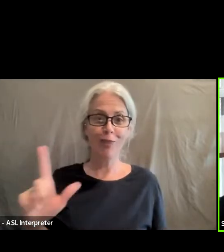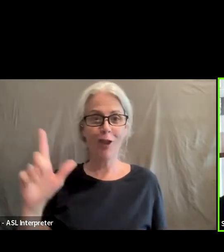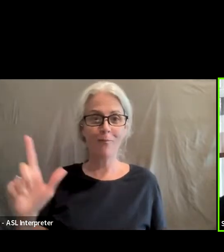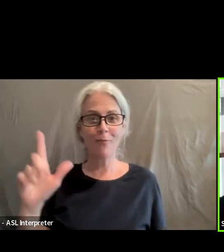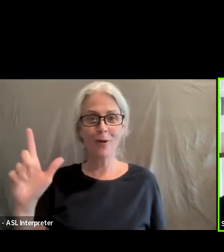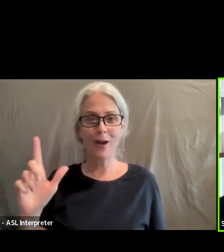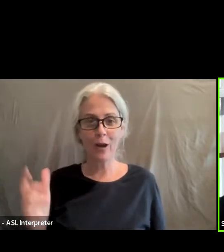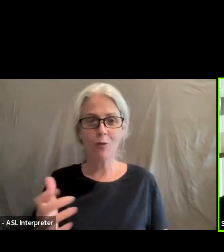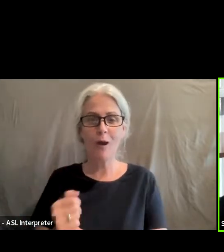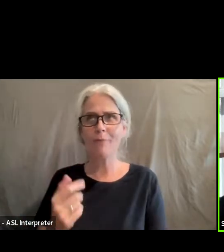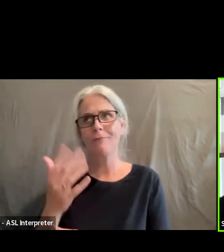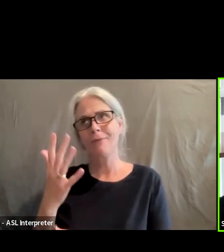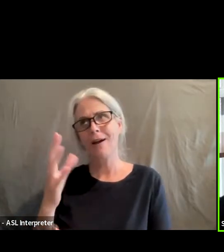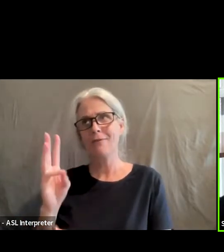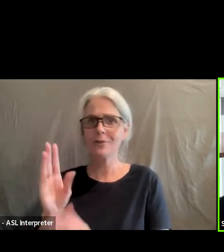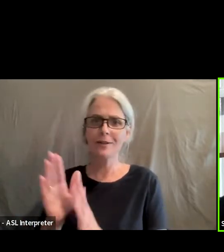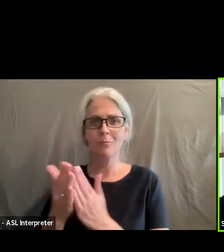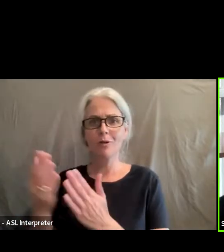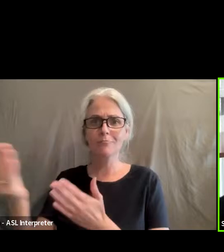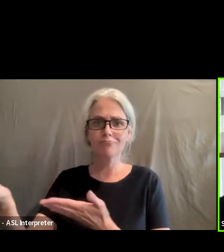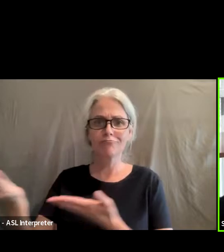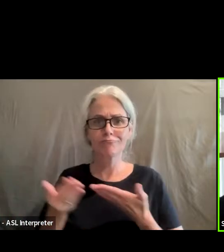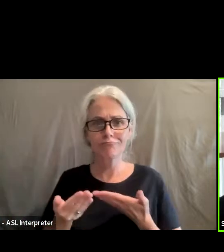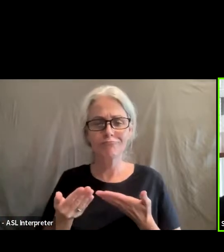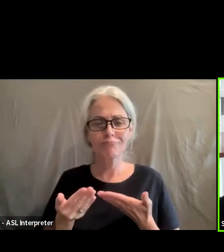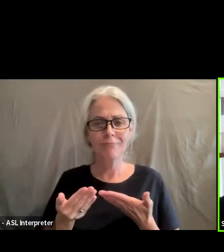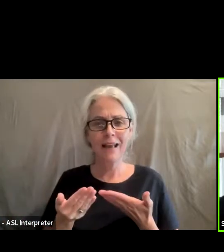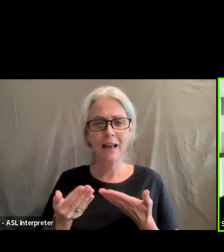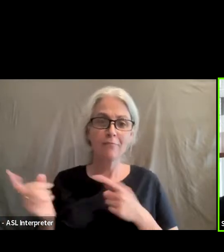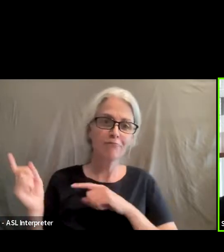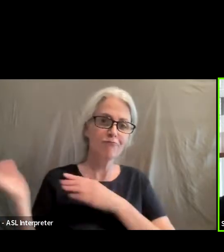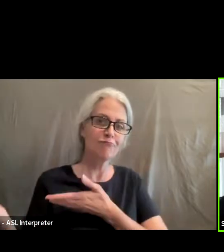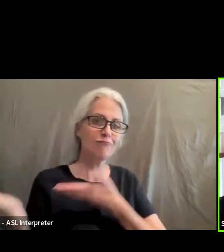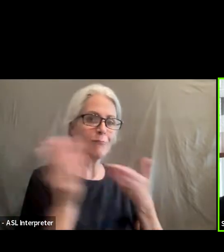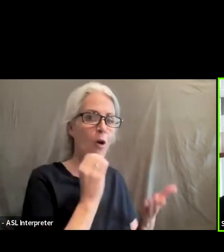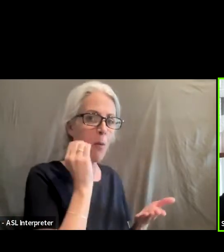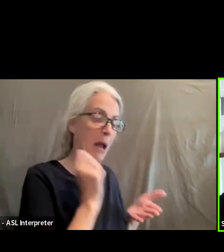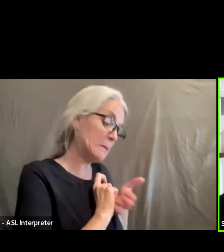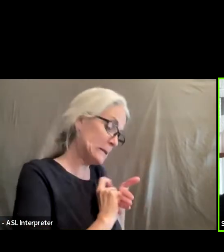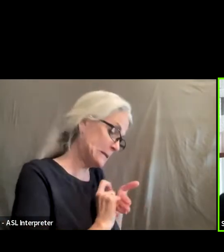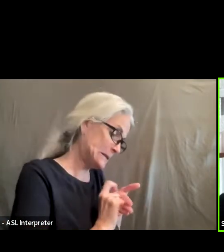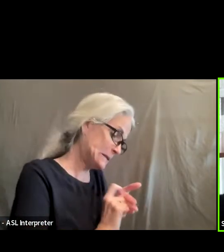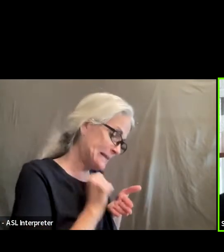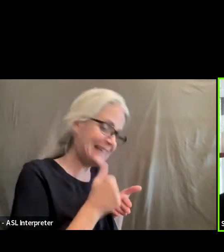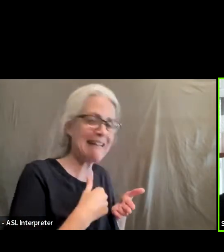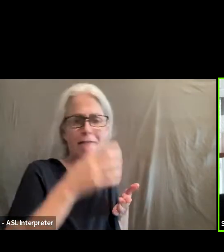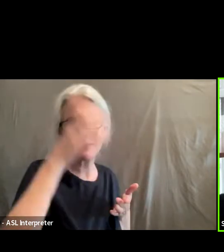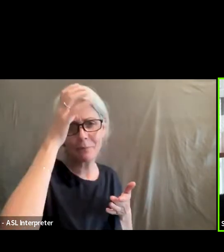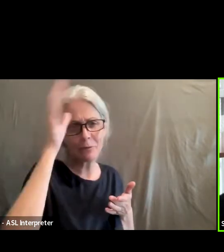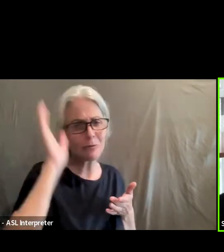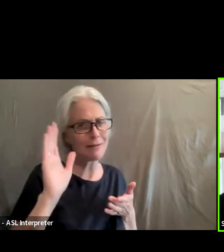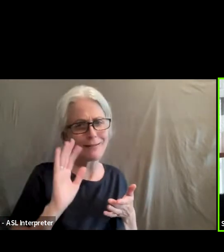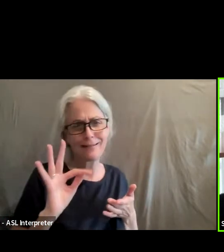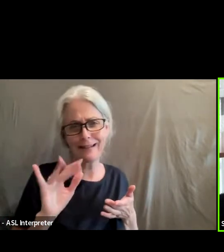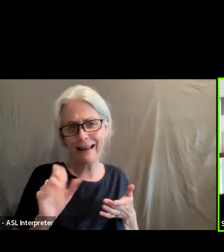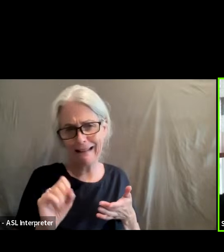grabbed about 5 or 6 books and the encyclopedia I had at home. And I'm handwriting because we didn't have computers, in the 80s, 70s and 80s. So I'm handwriting